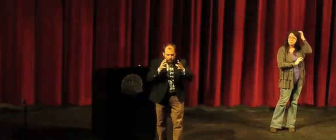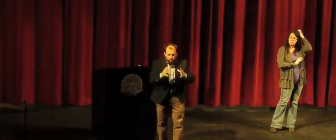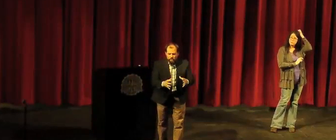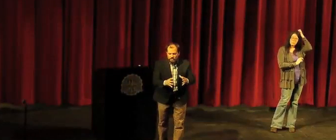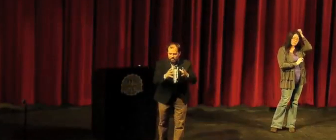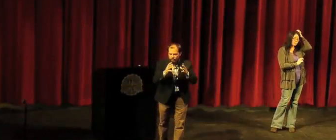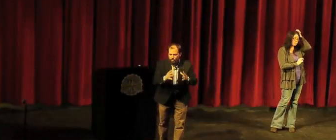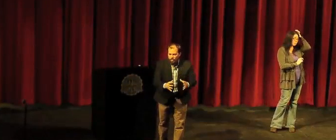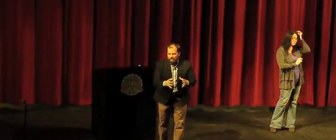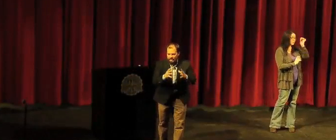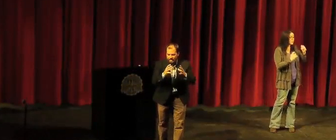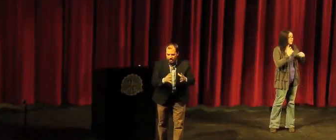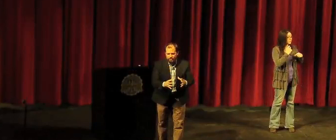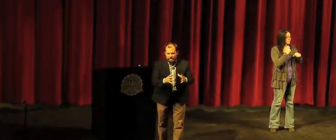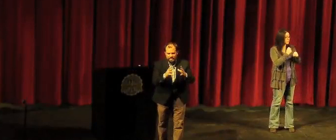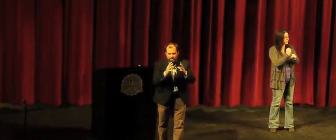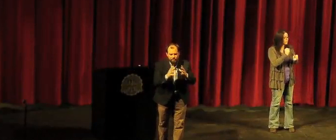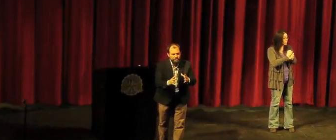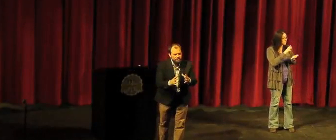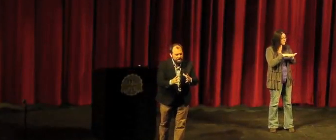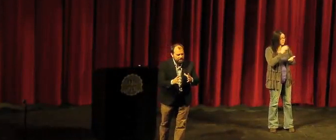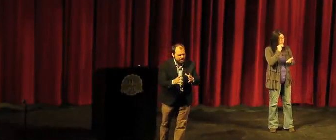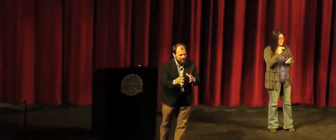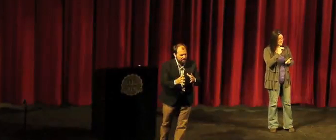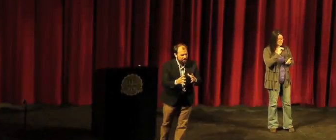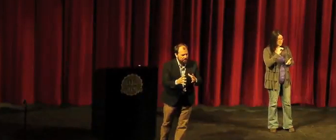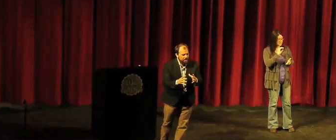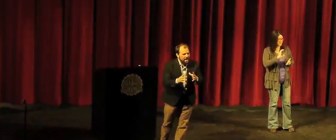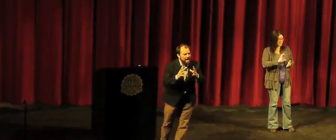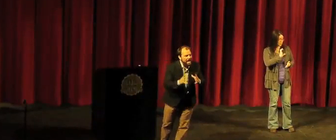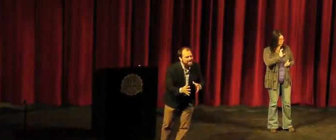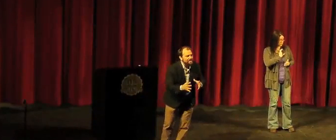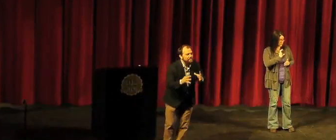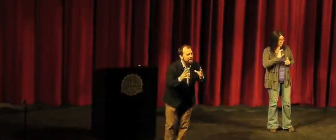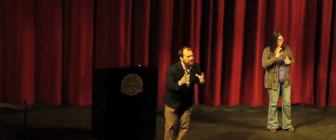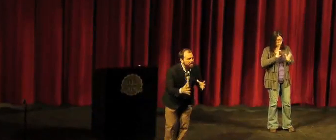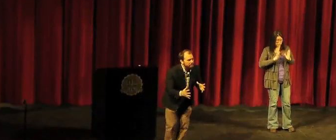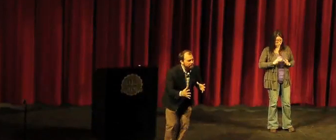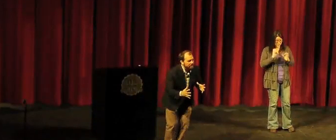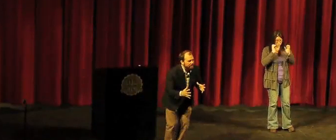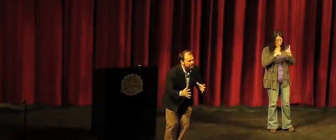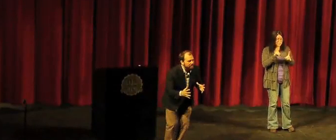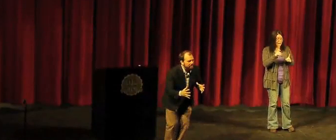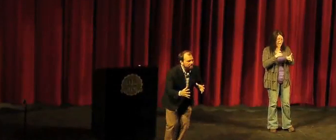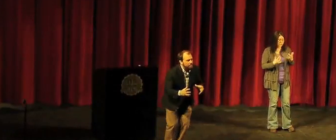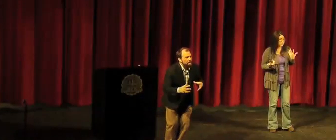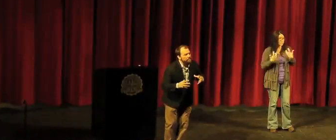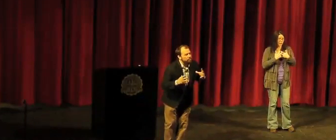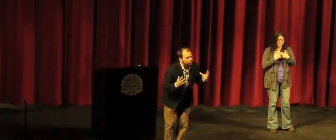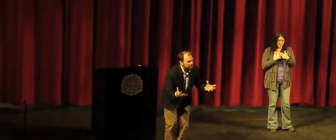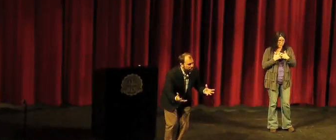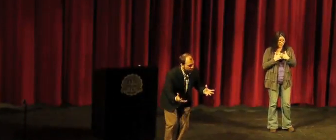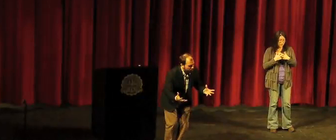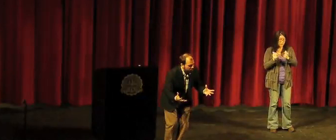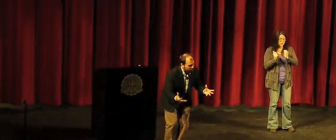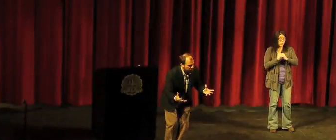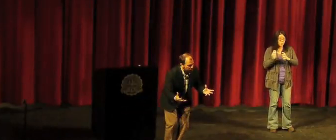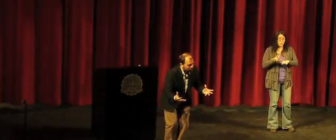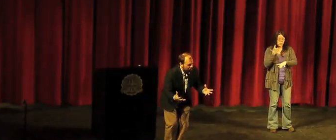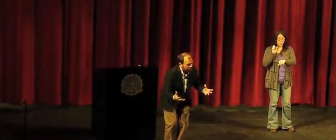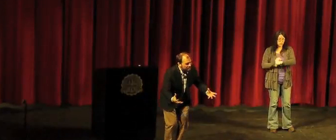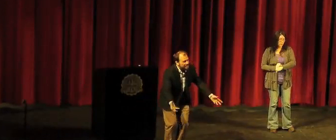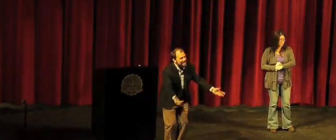the formative learning that characterizes Christian education has to be accompanied by the